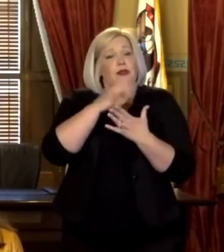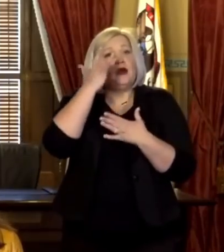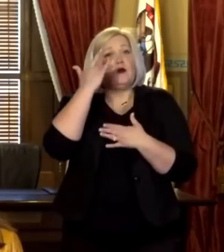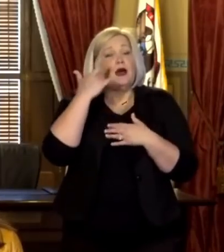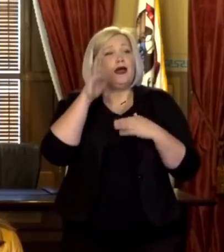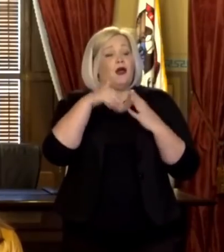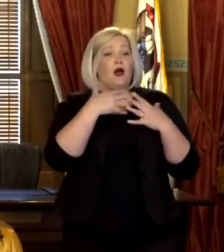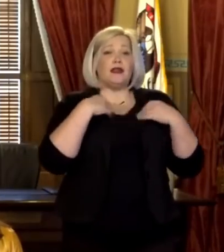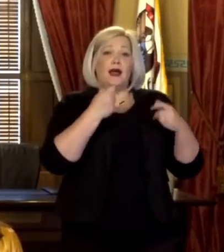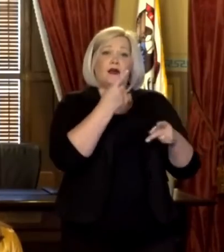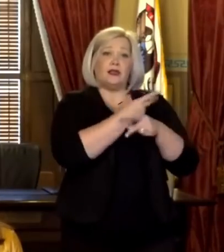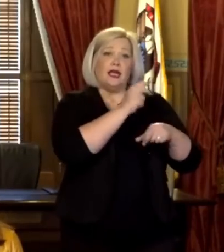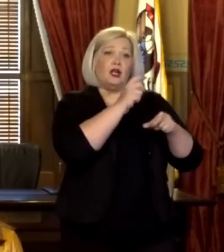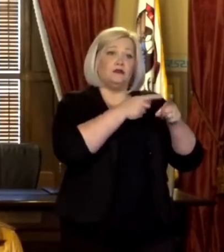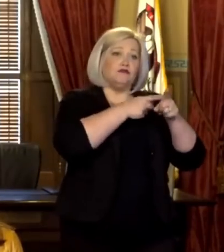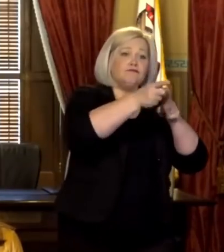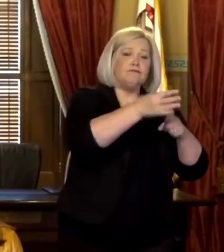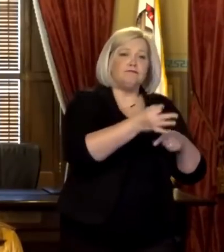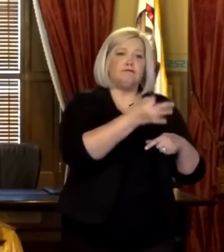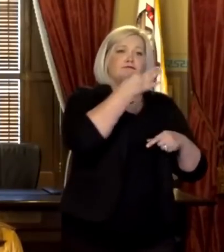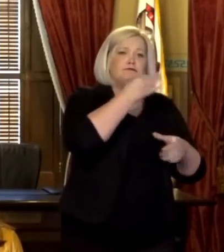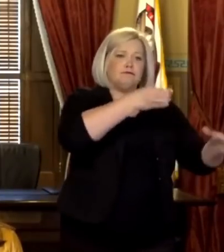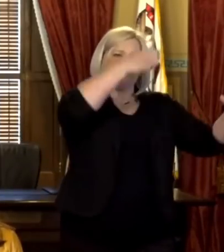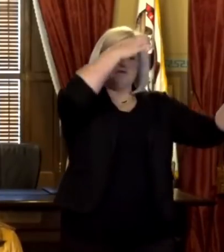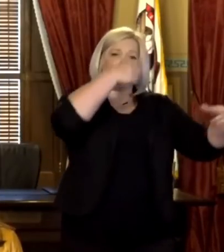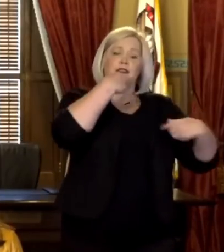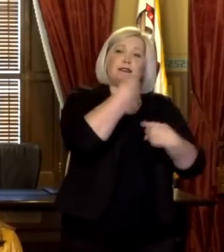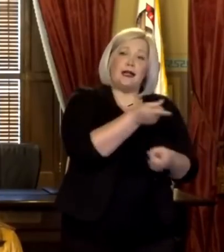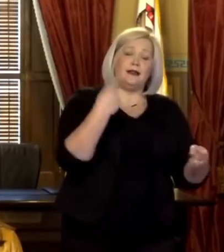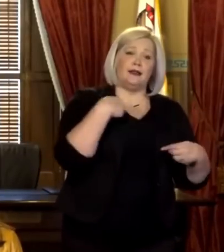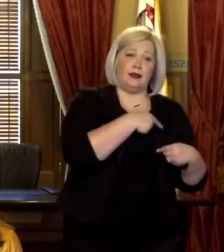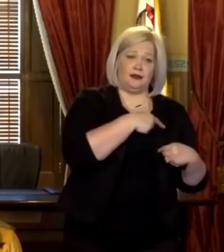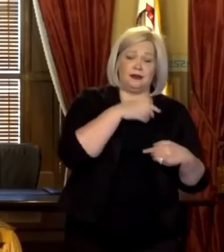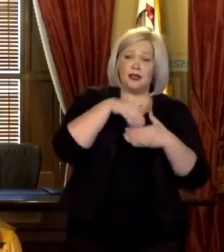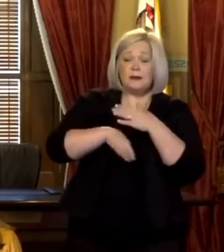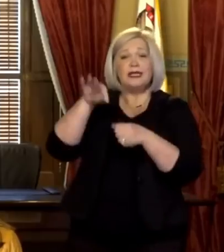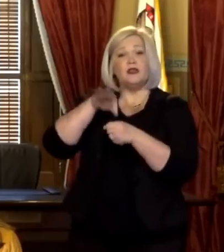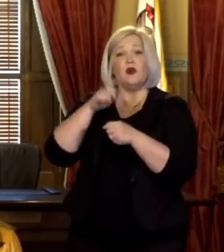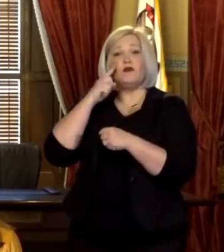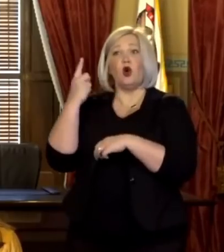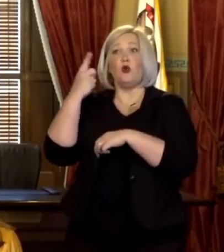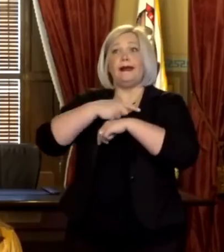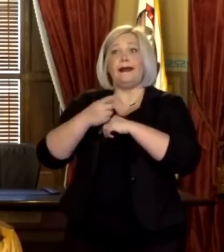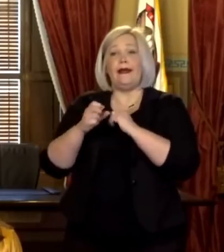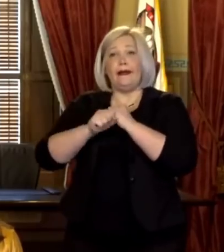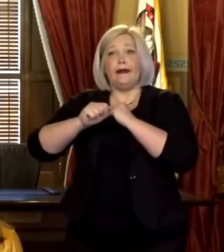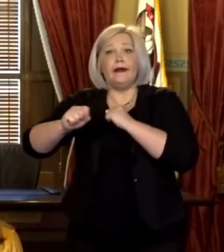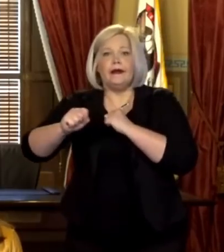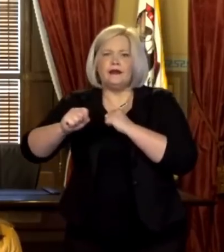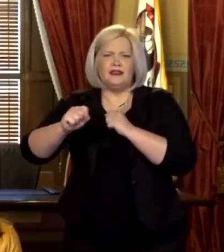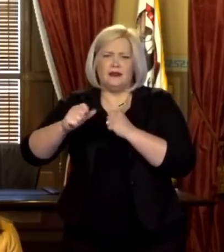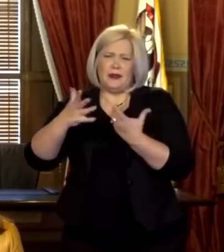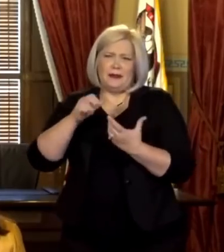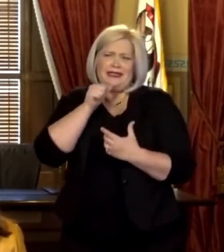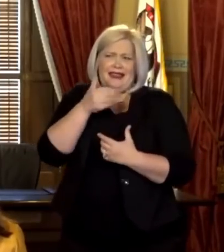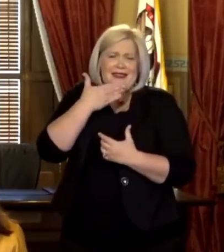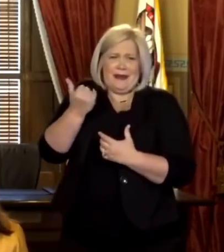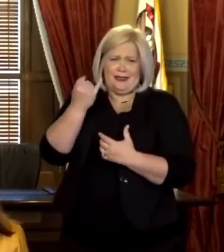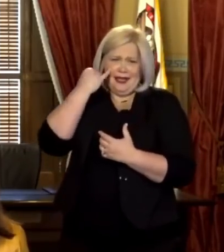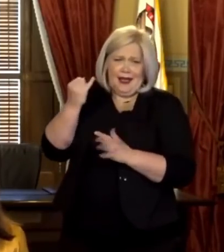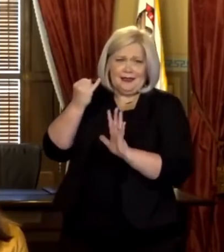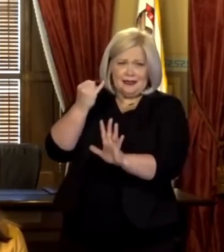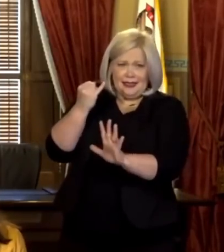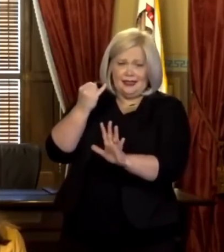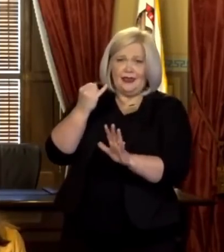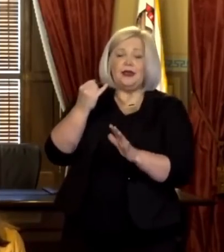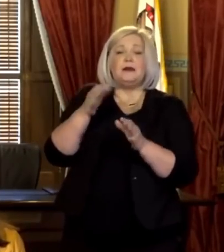experts are telling us, we know that coming in for a one-day extension probably isn't the wisest thing to do, and coming back